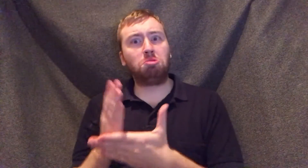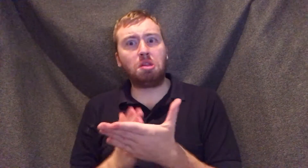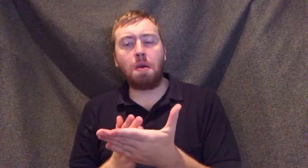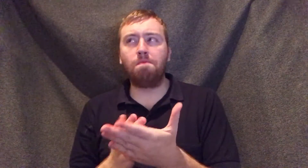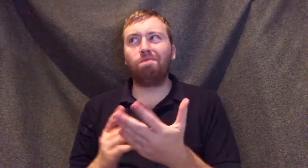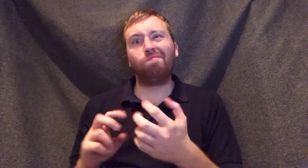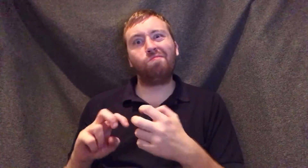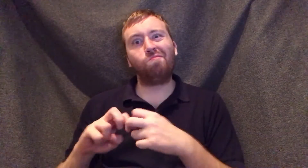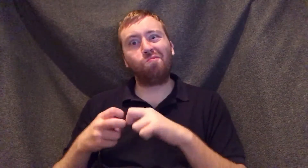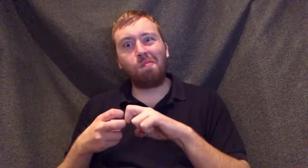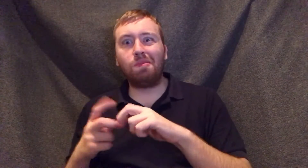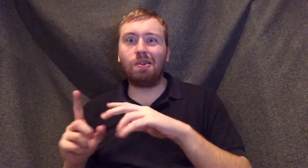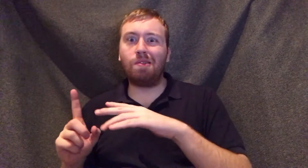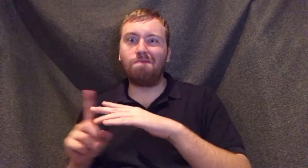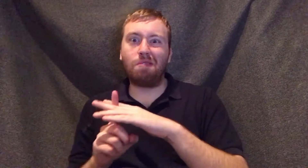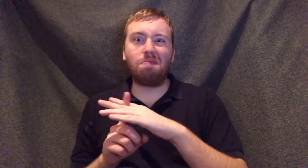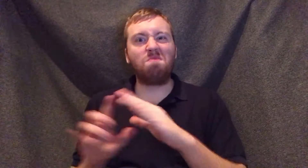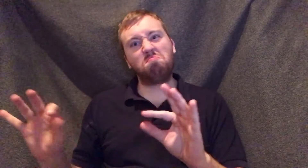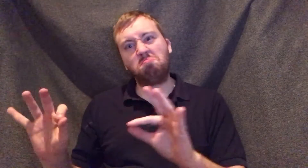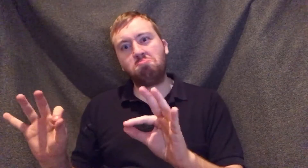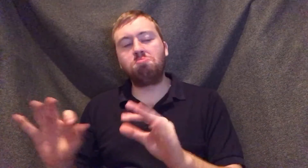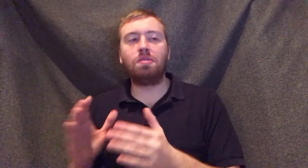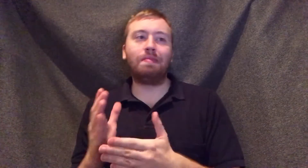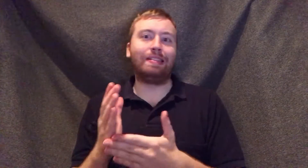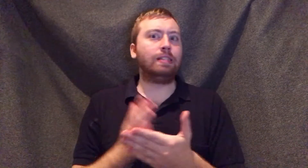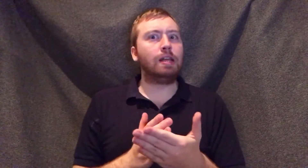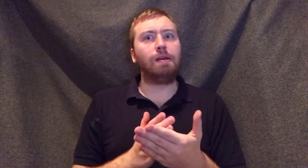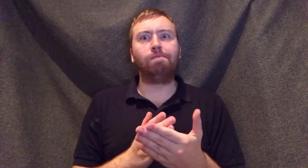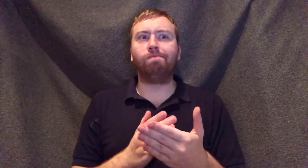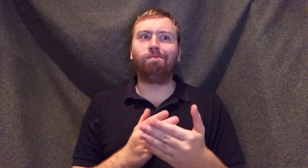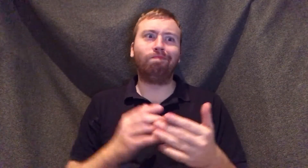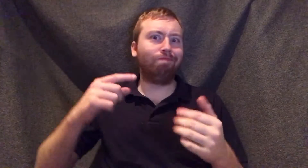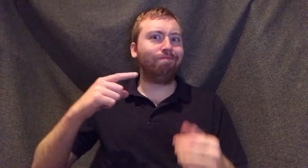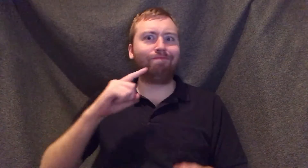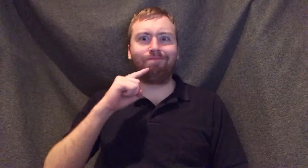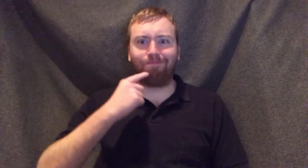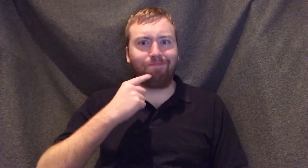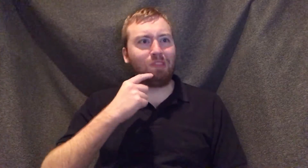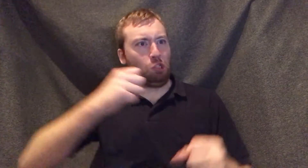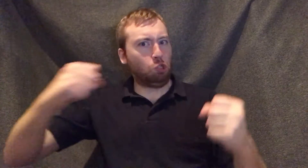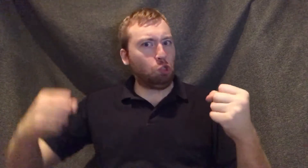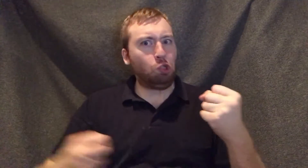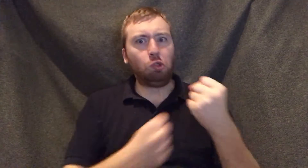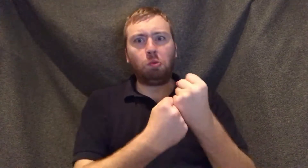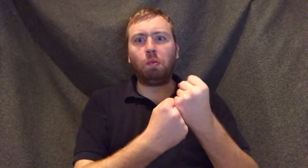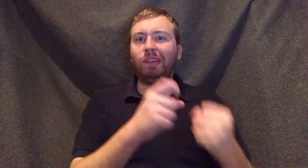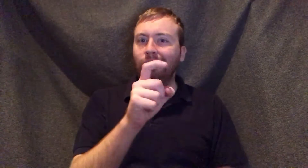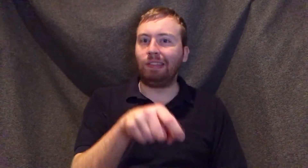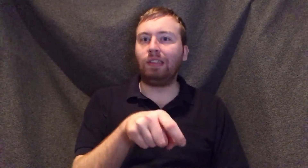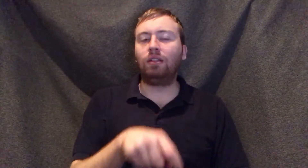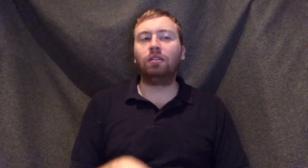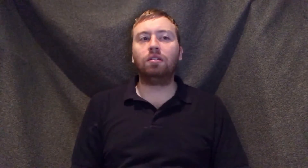While autism can result in a whole range of challenges, people on the autism spectrum also have potential, skills and talents.